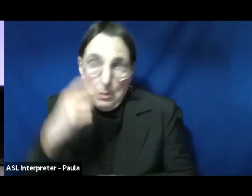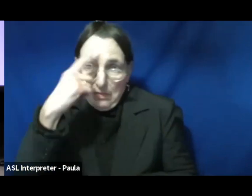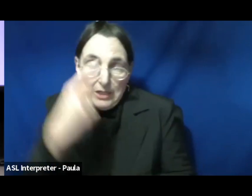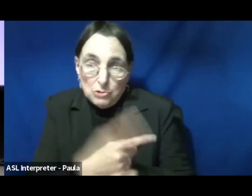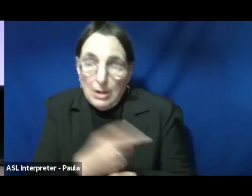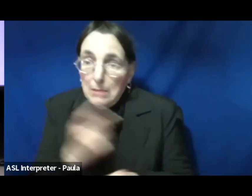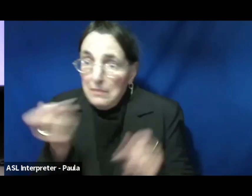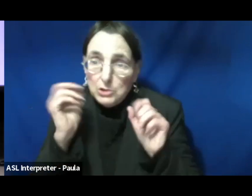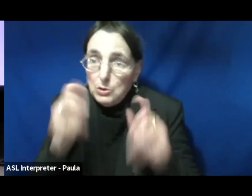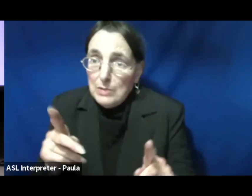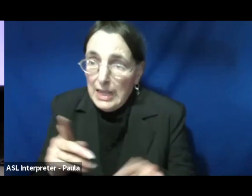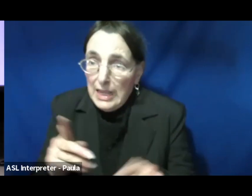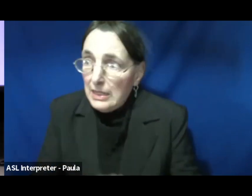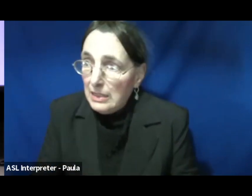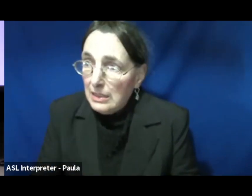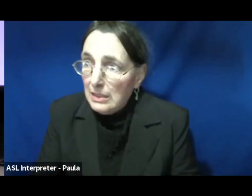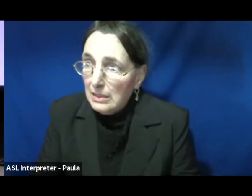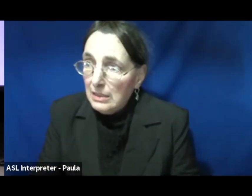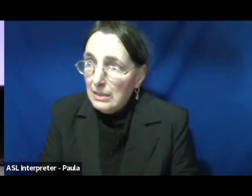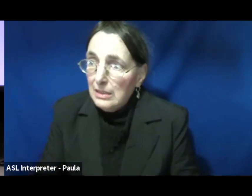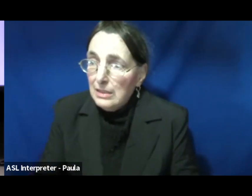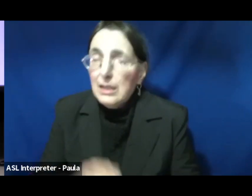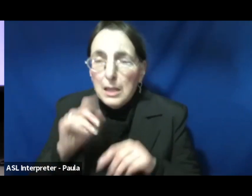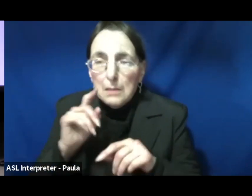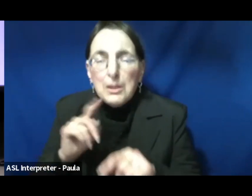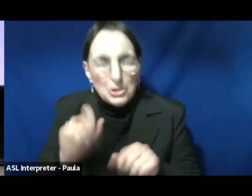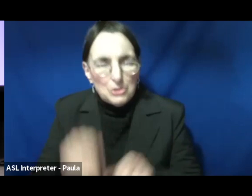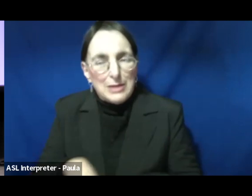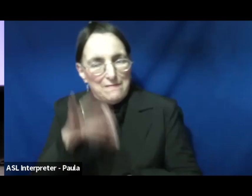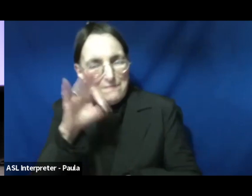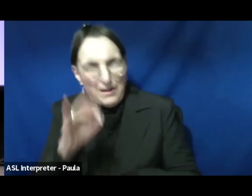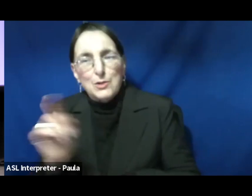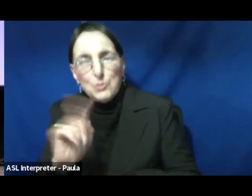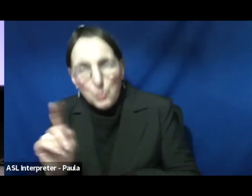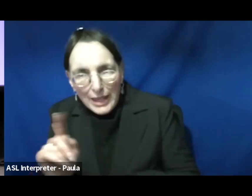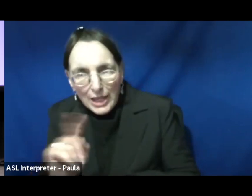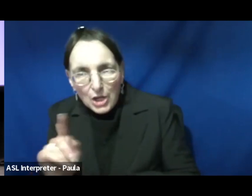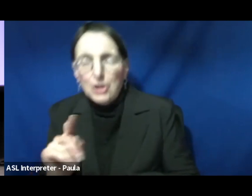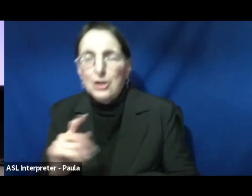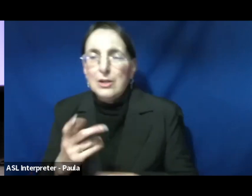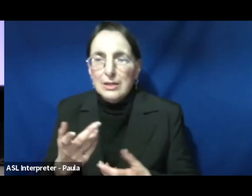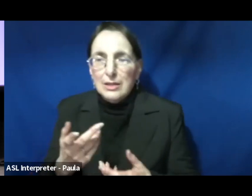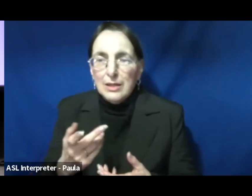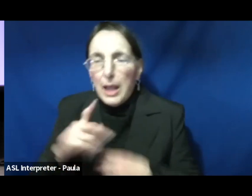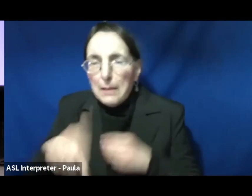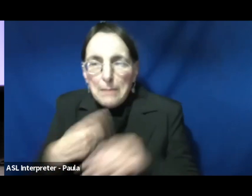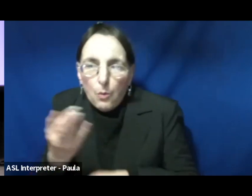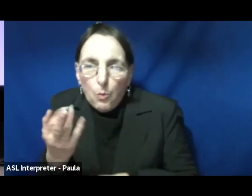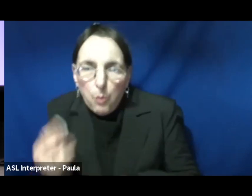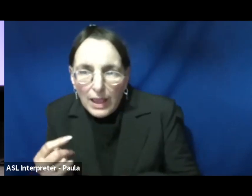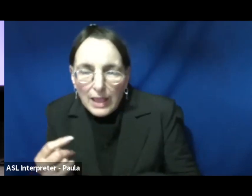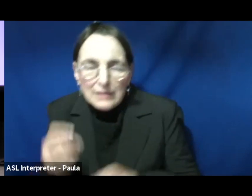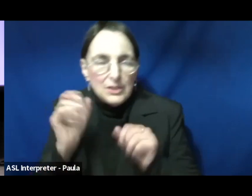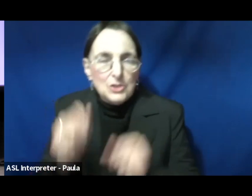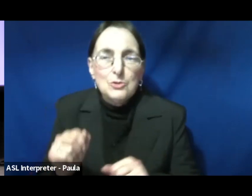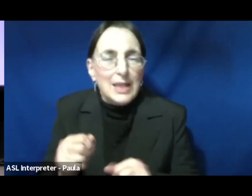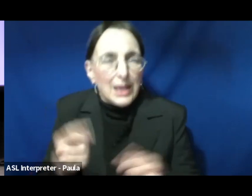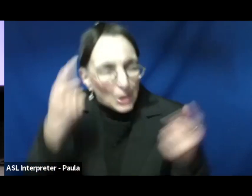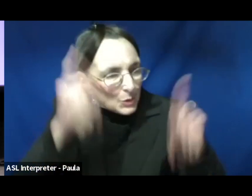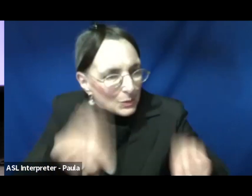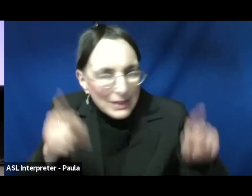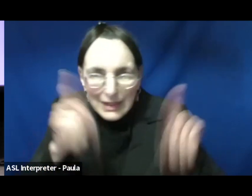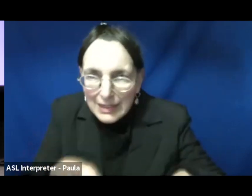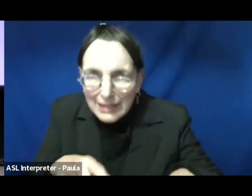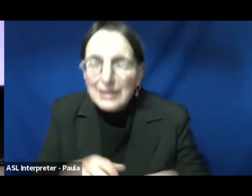that's okay. But you can find areas where you agree, where you have common understanding, right? And we can find those places and make our students feel.